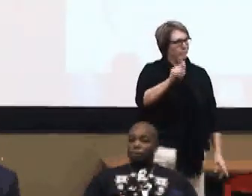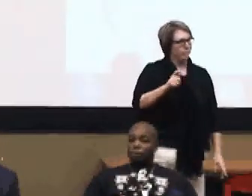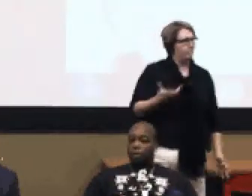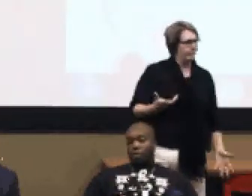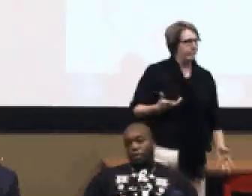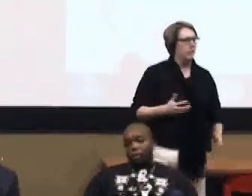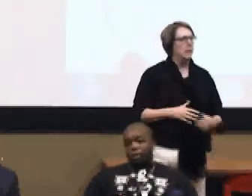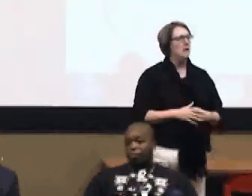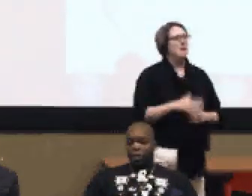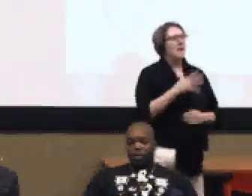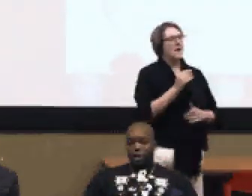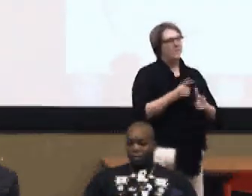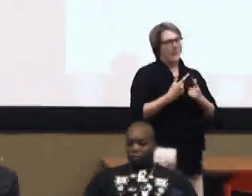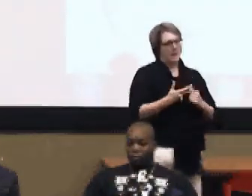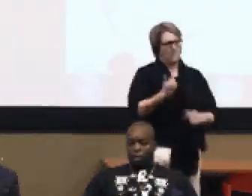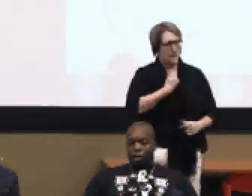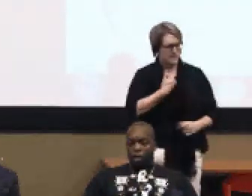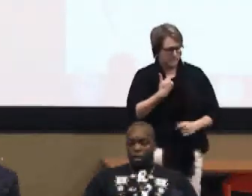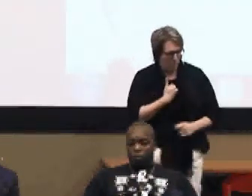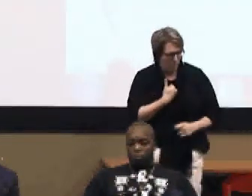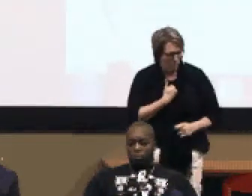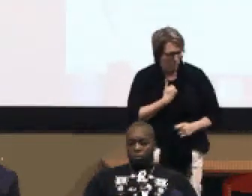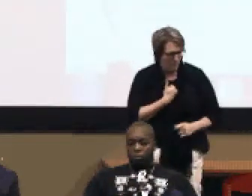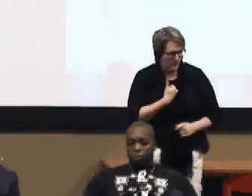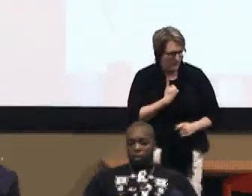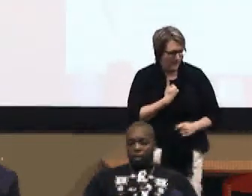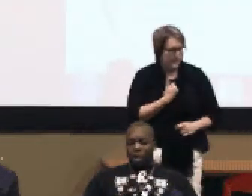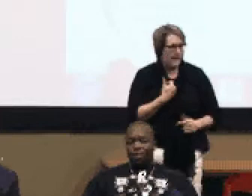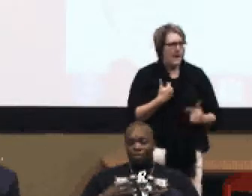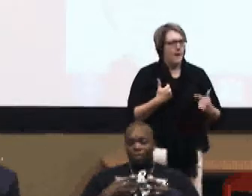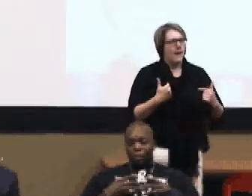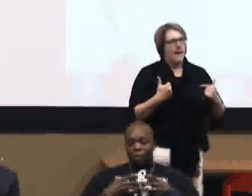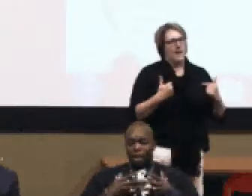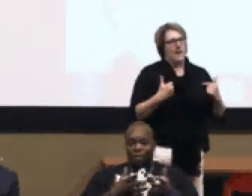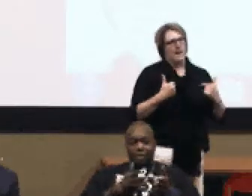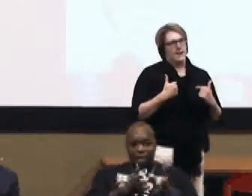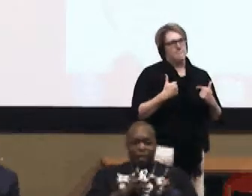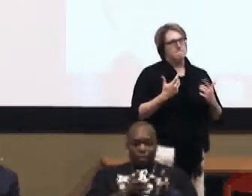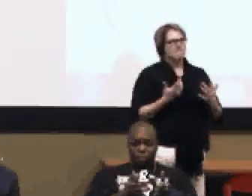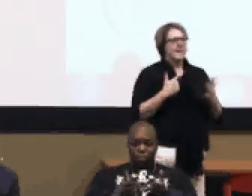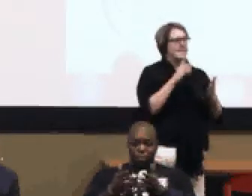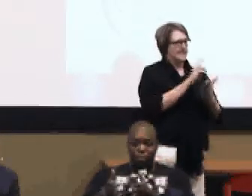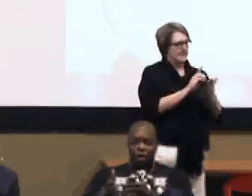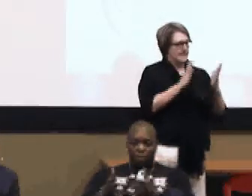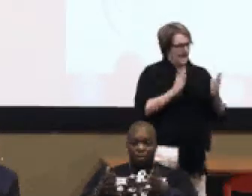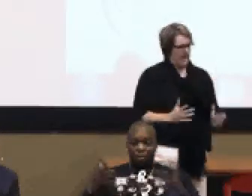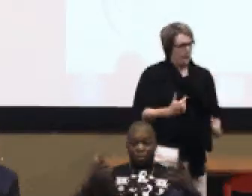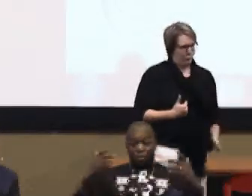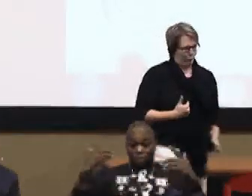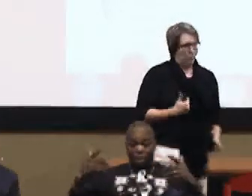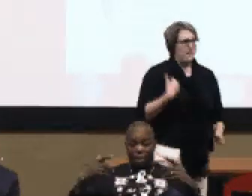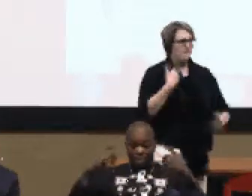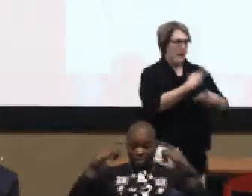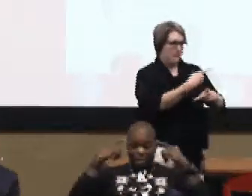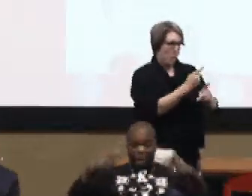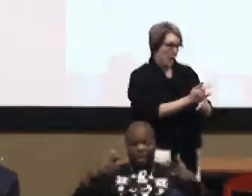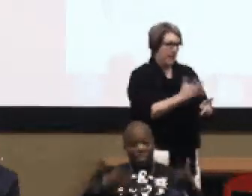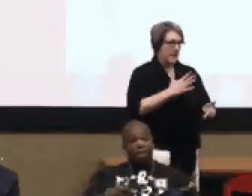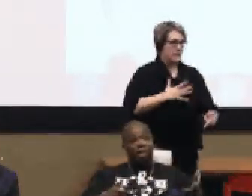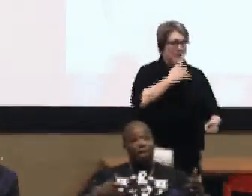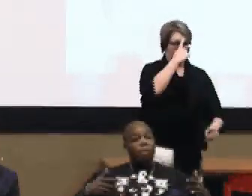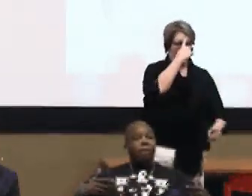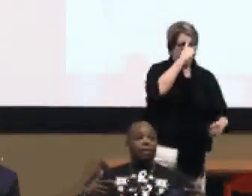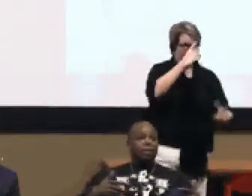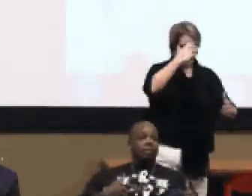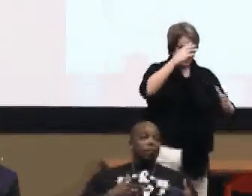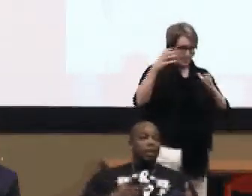shop. And then with myself, being that I don't, as a designer, my product is my brain. It's how I